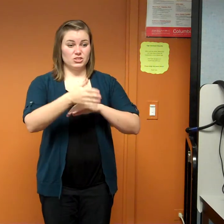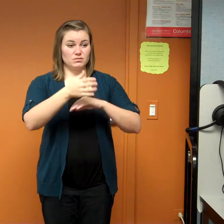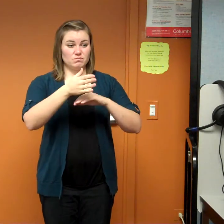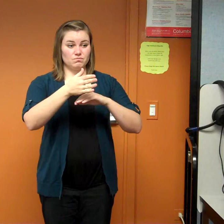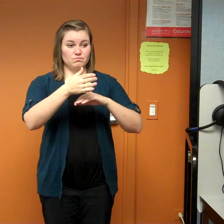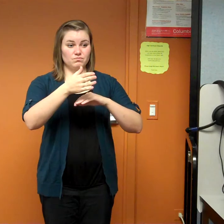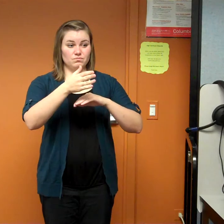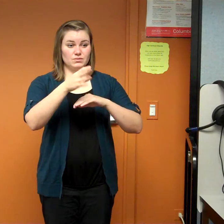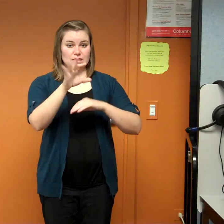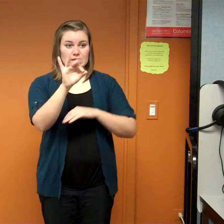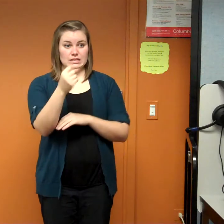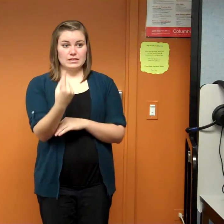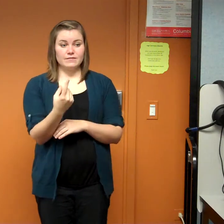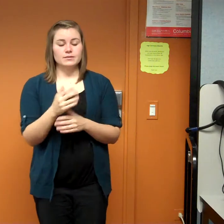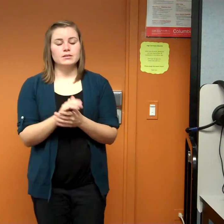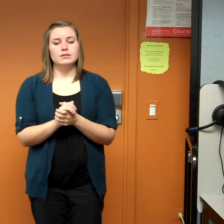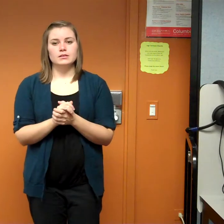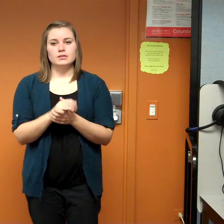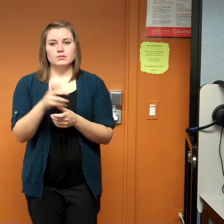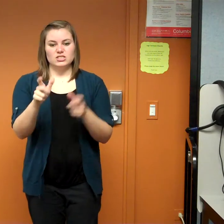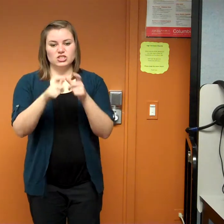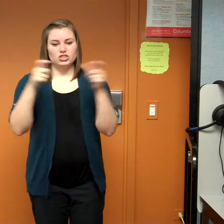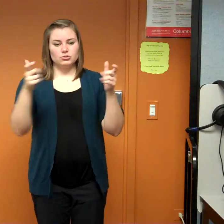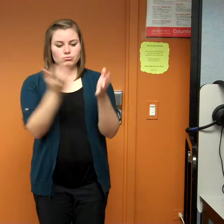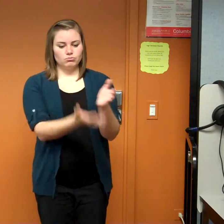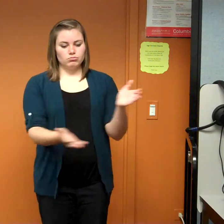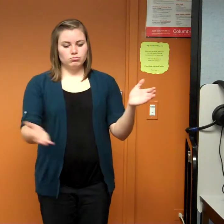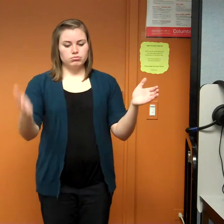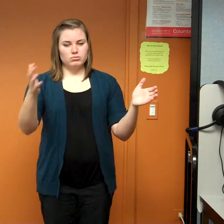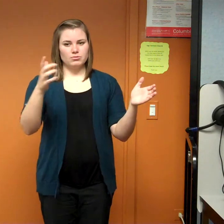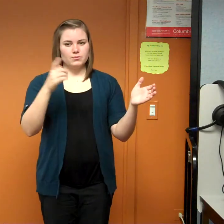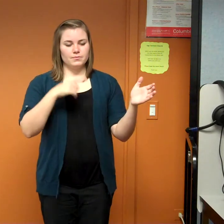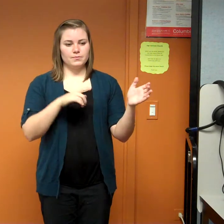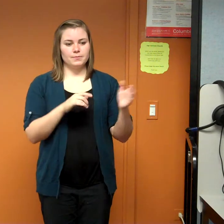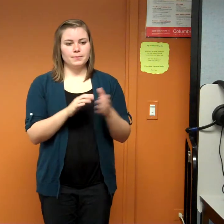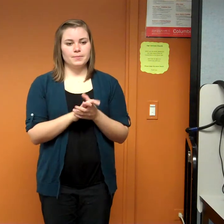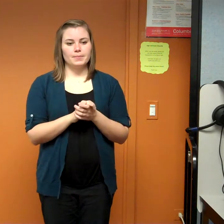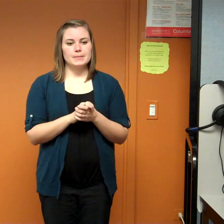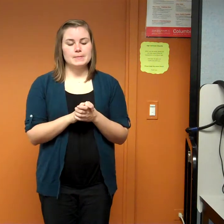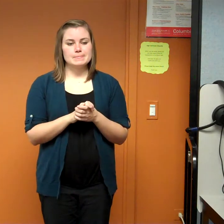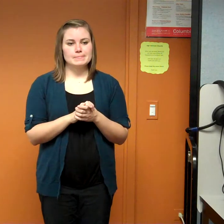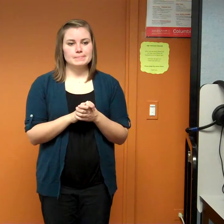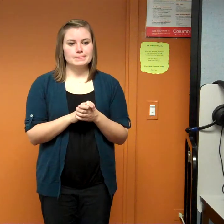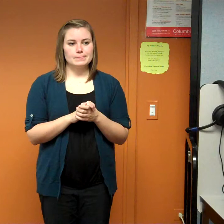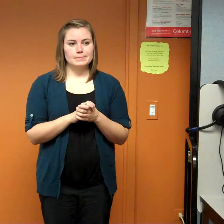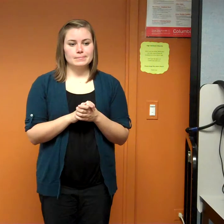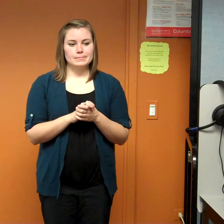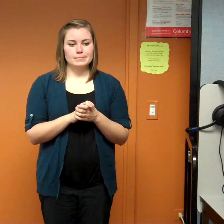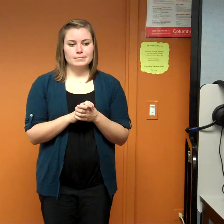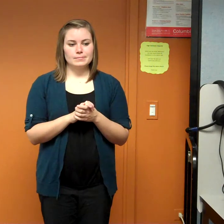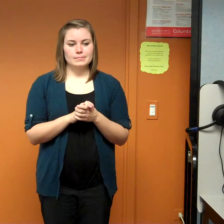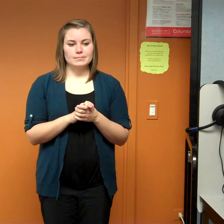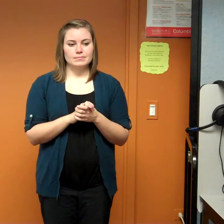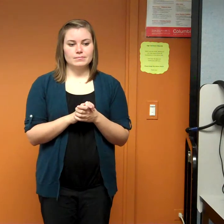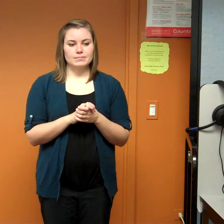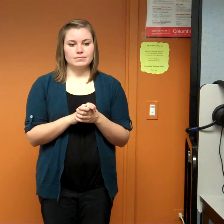vast pit in the middle of the city. So it was really incredible, and it really brought the whole 9/11 experience to